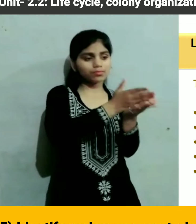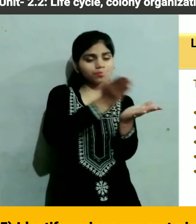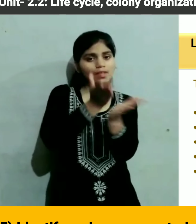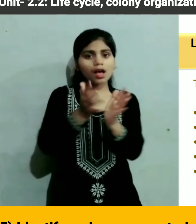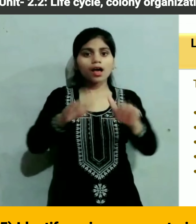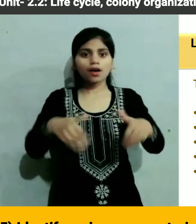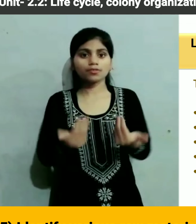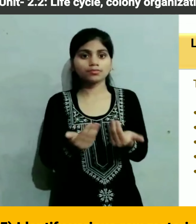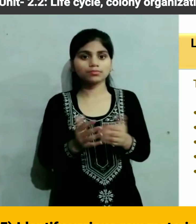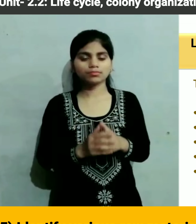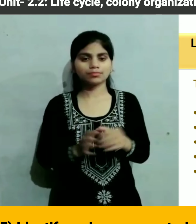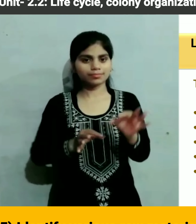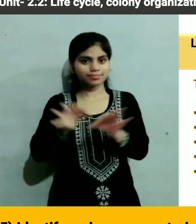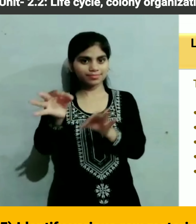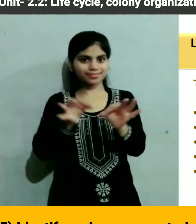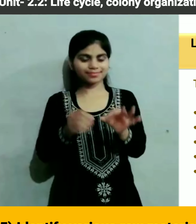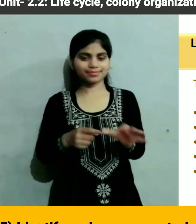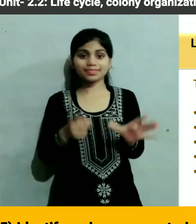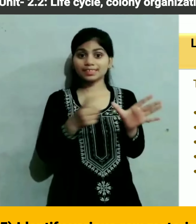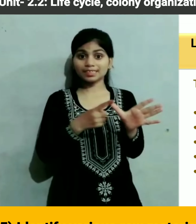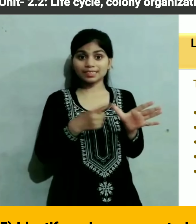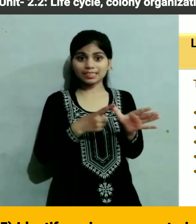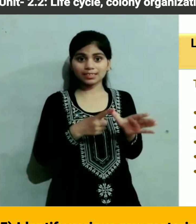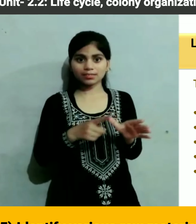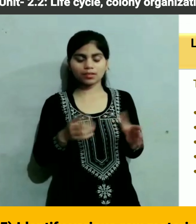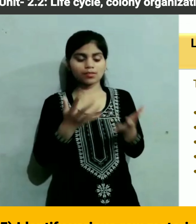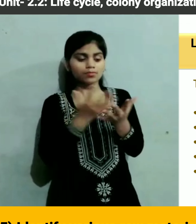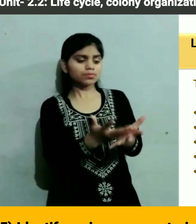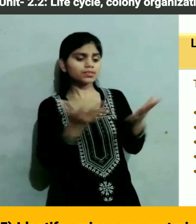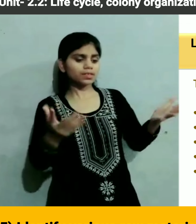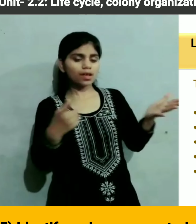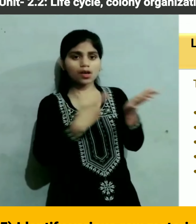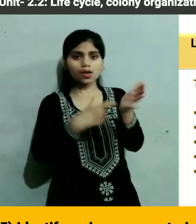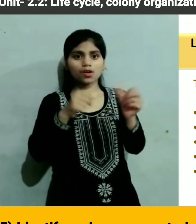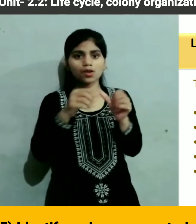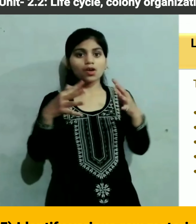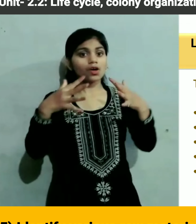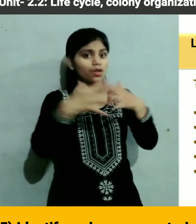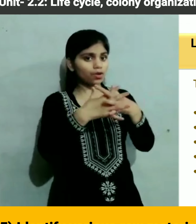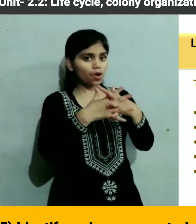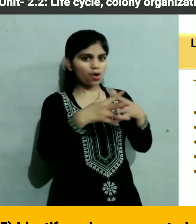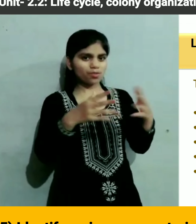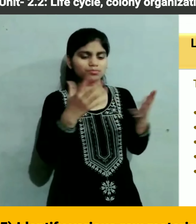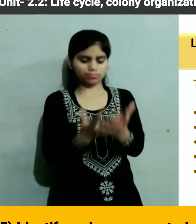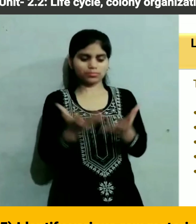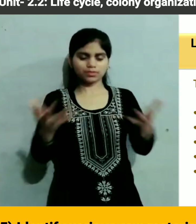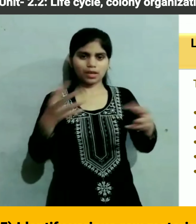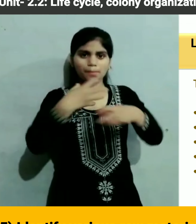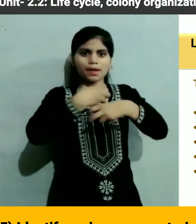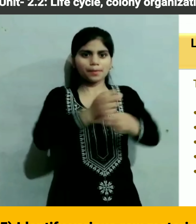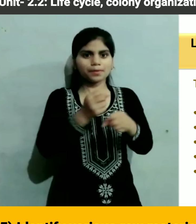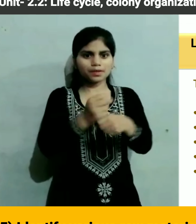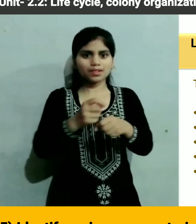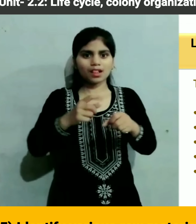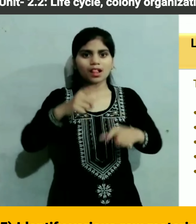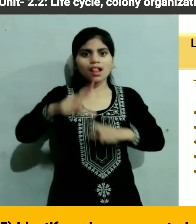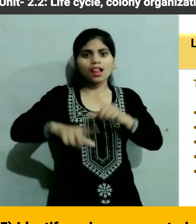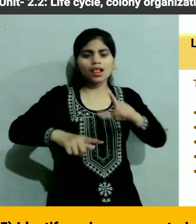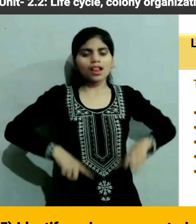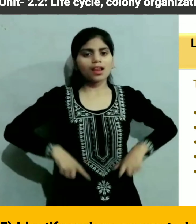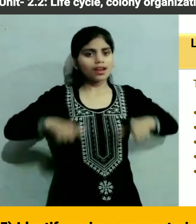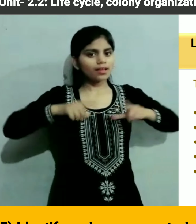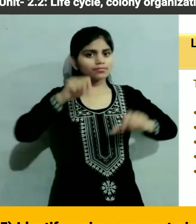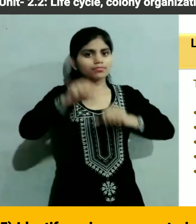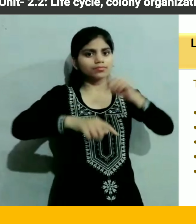5, identify various raw material generated by the bees during their life